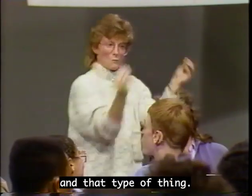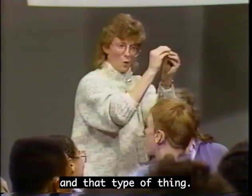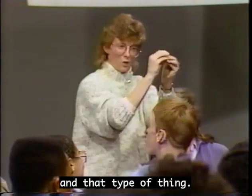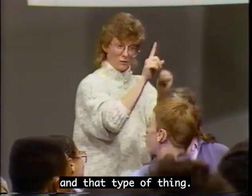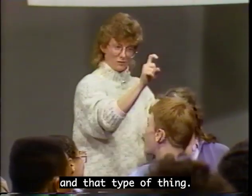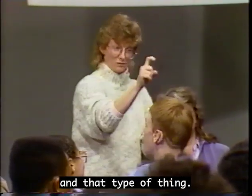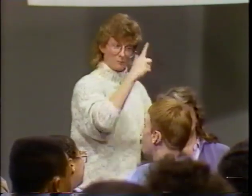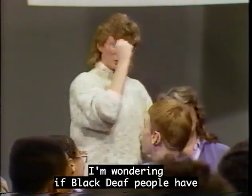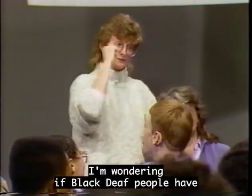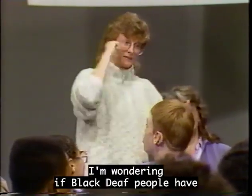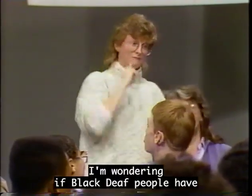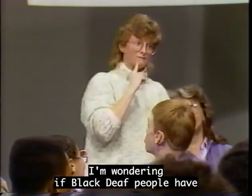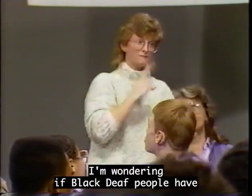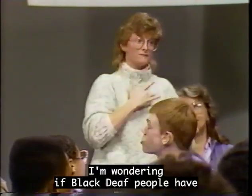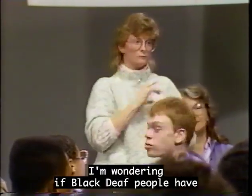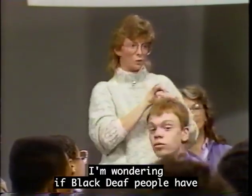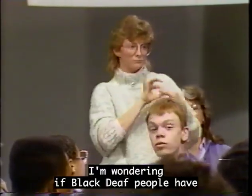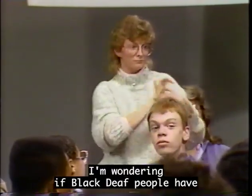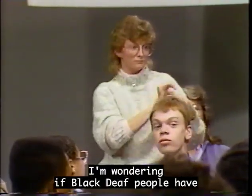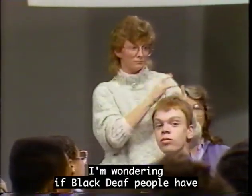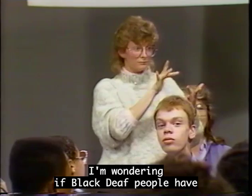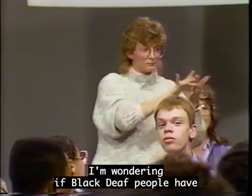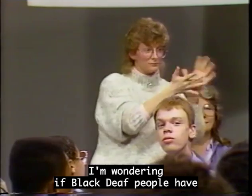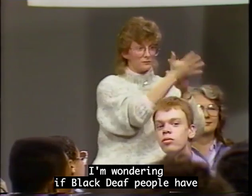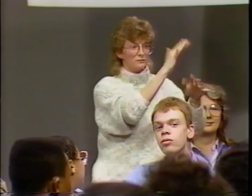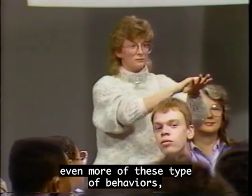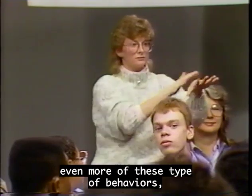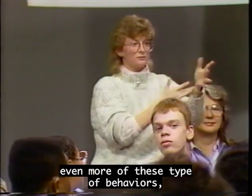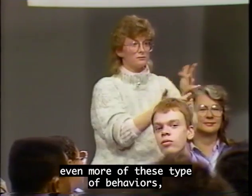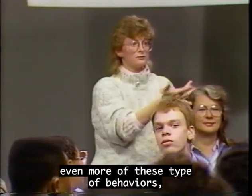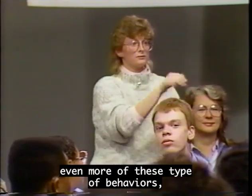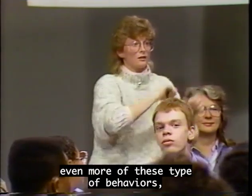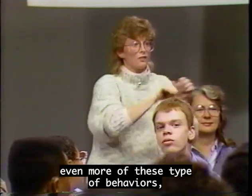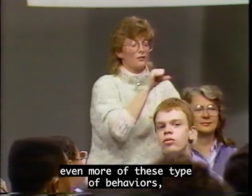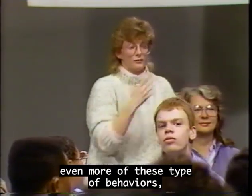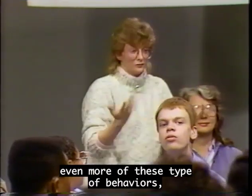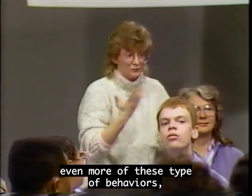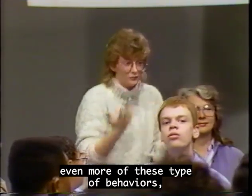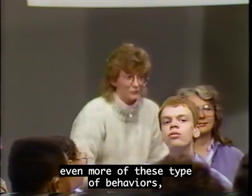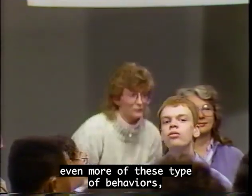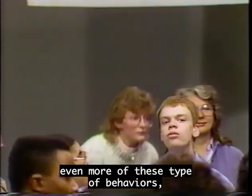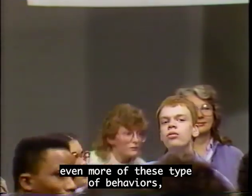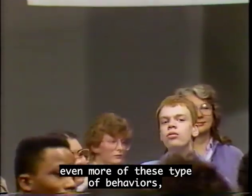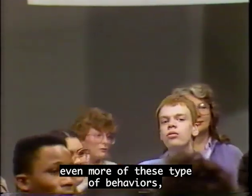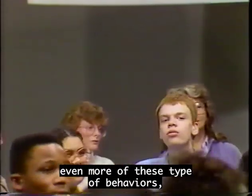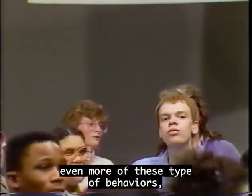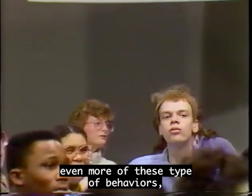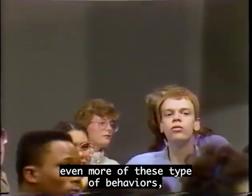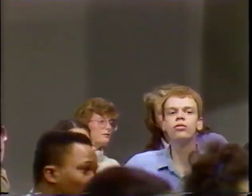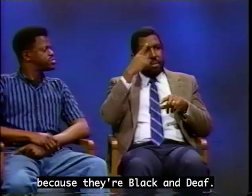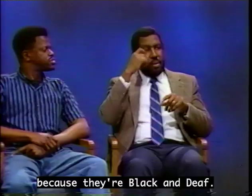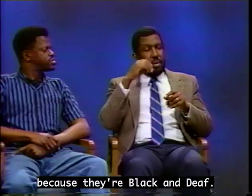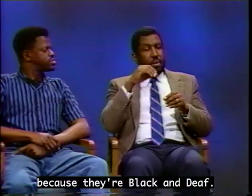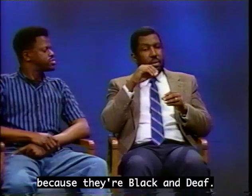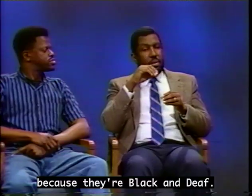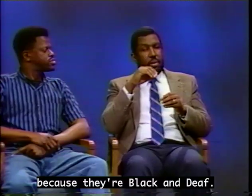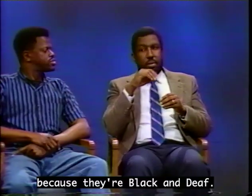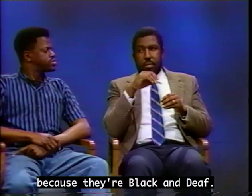thing. I'm wondering if black deaf people have even more of these type of behaviors because they're black and